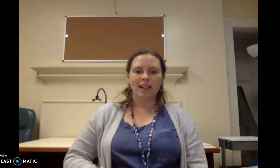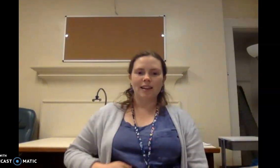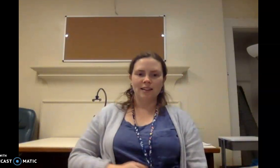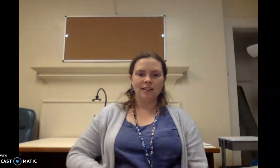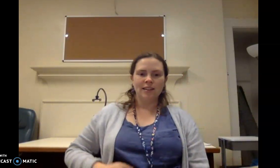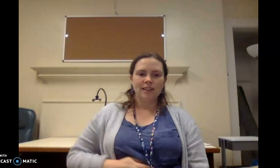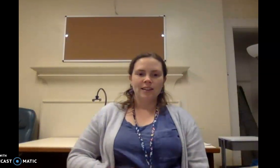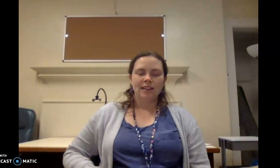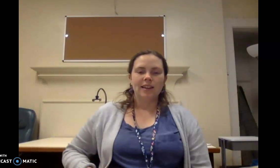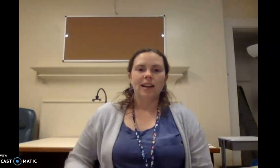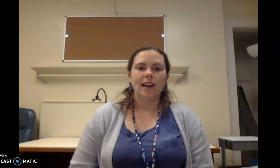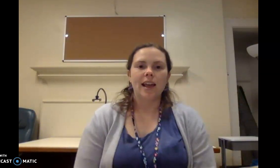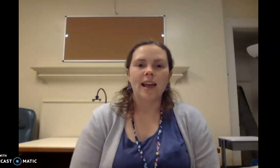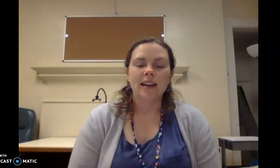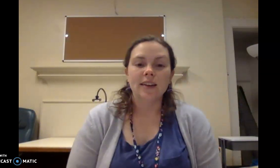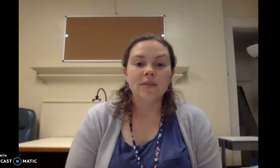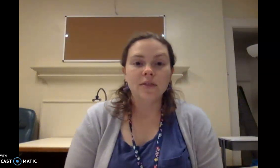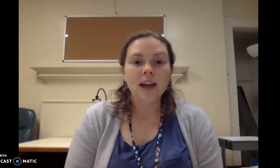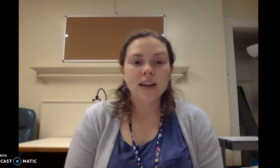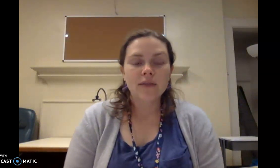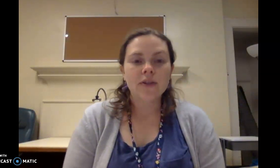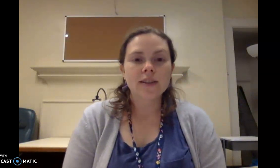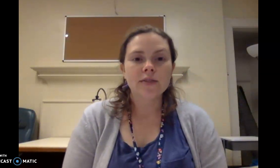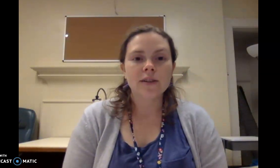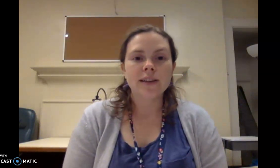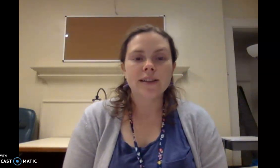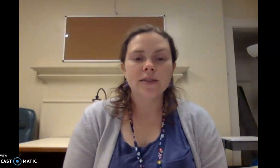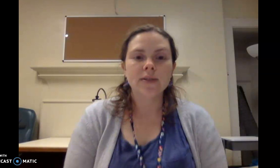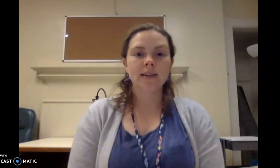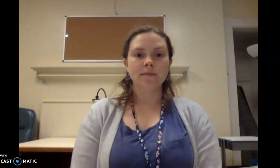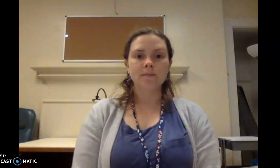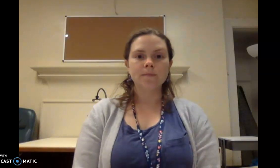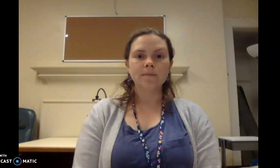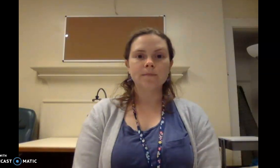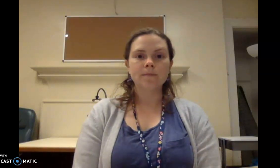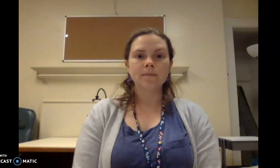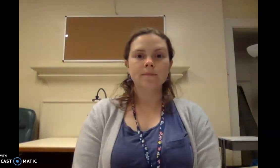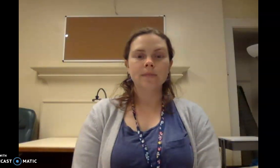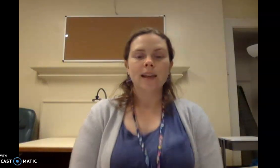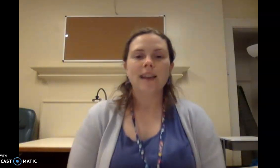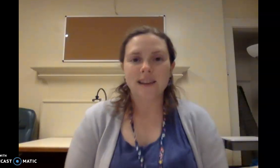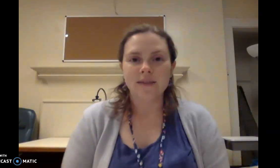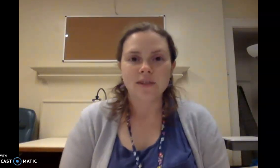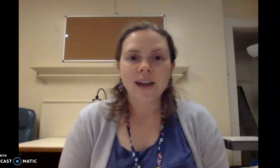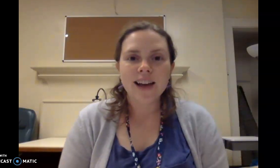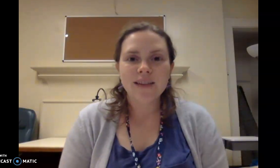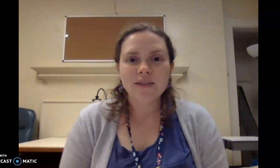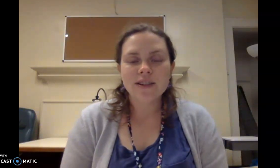belly. And if you're ready for a story, sit so still. If you're ready for a